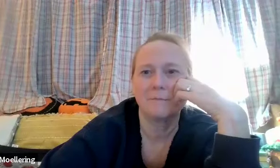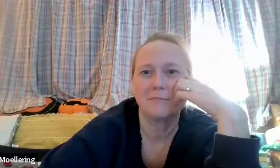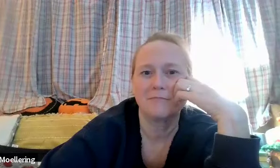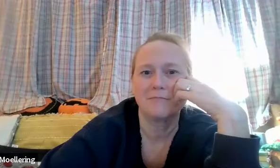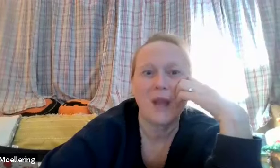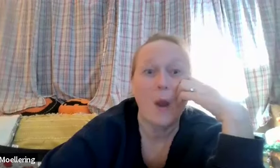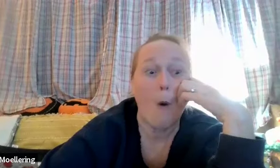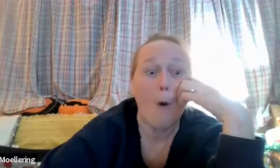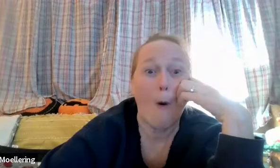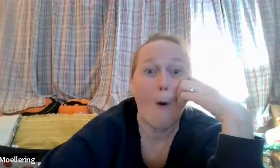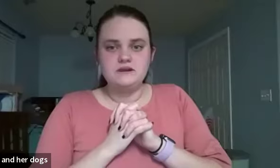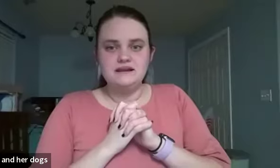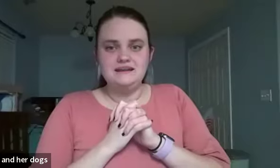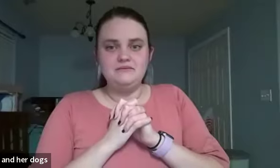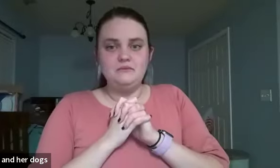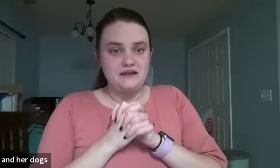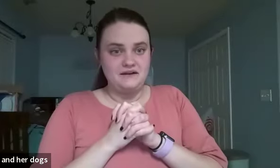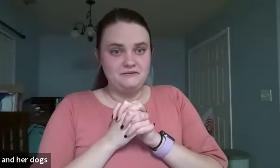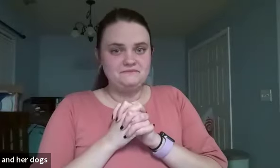Yeah. All righty. Well,